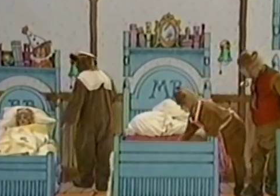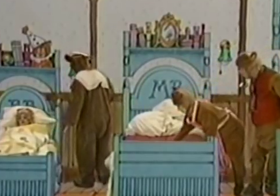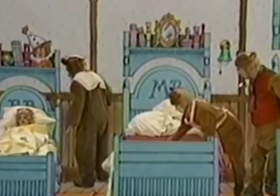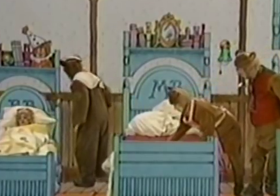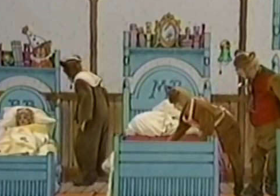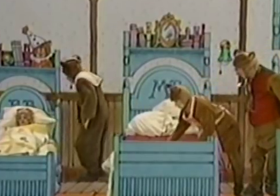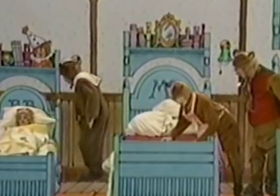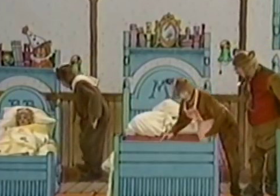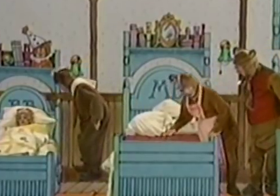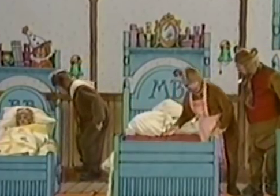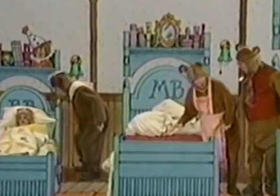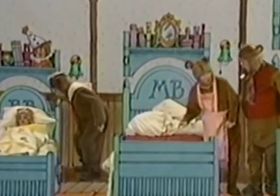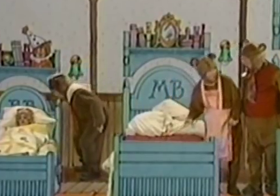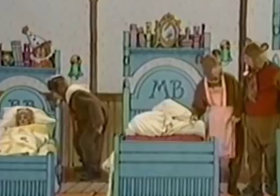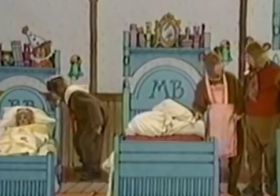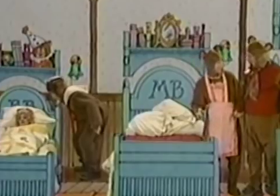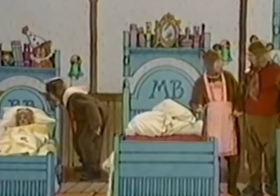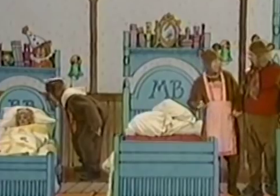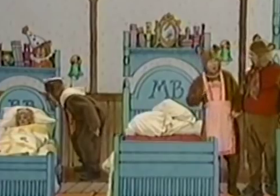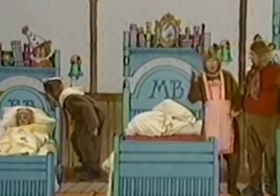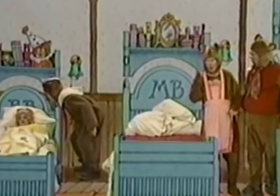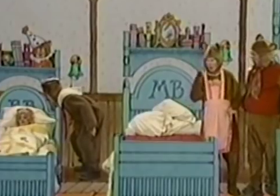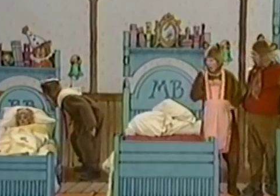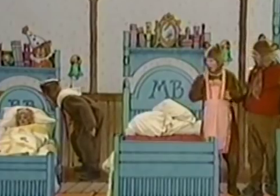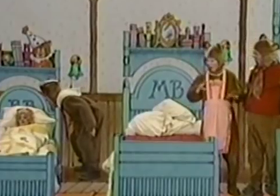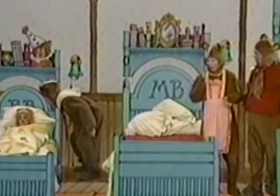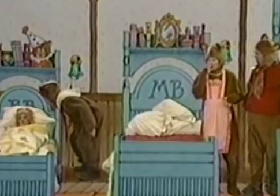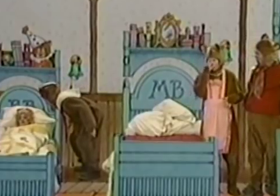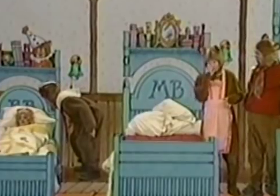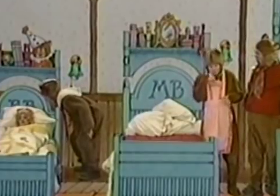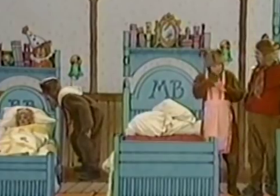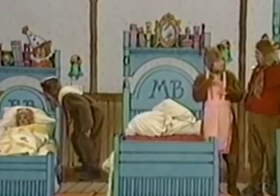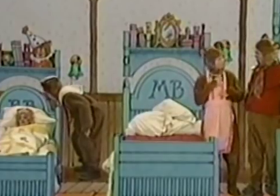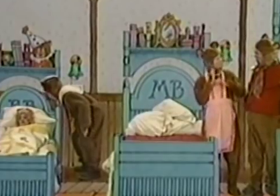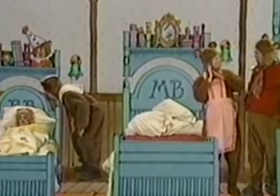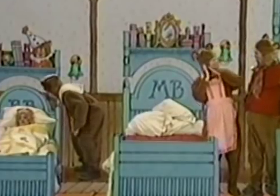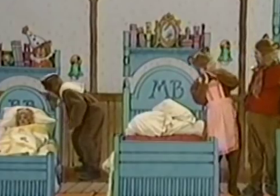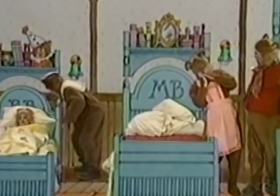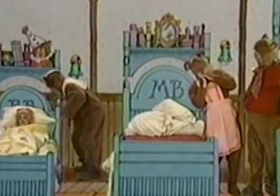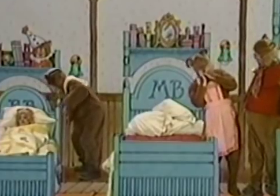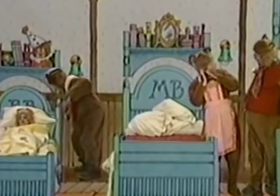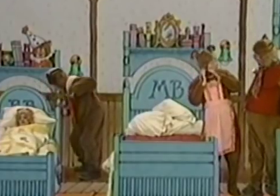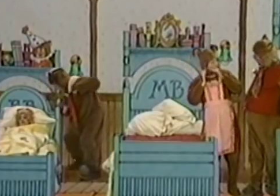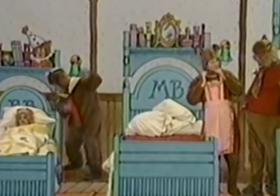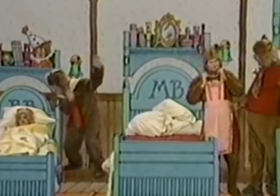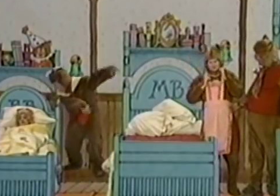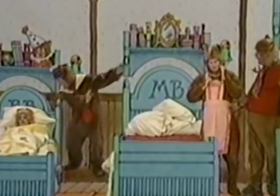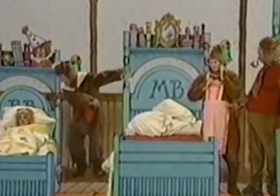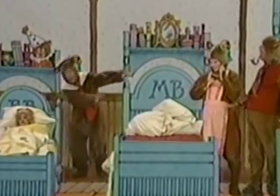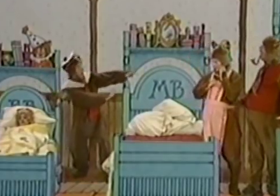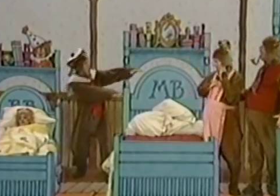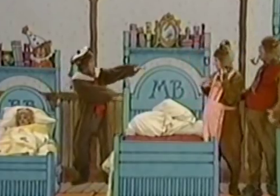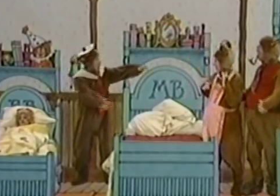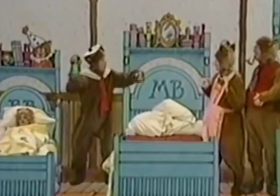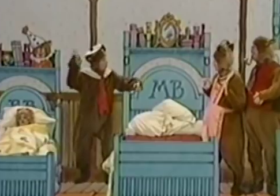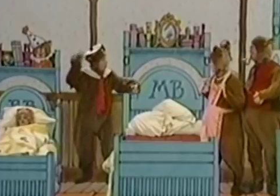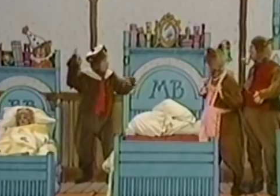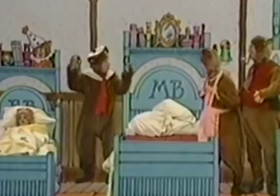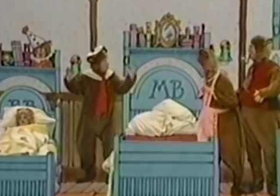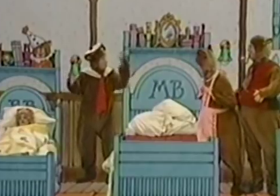Next Mama Bear looked at her middle-sized bed and said, Somebody has been sleeping in my bed. Then Baby Bear looked at